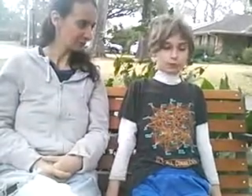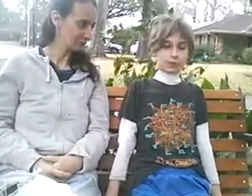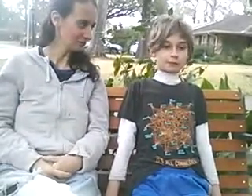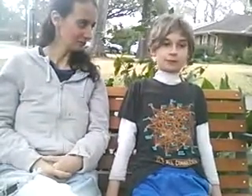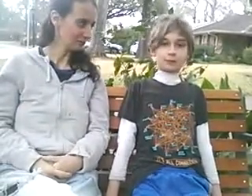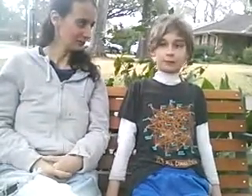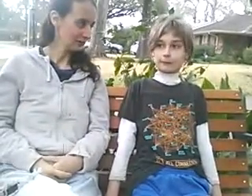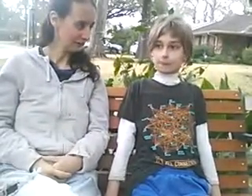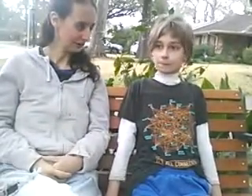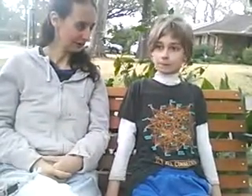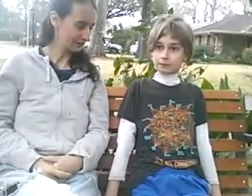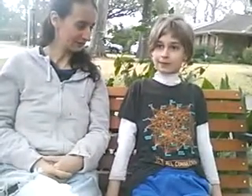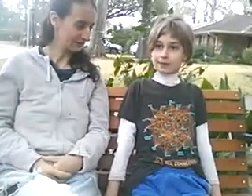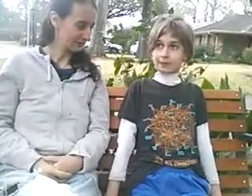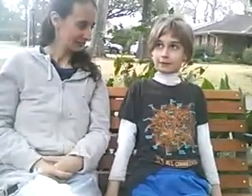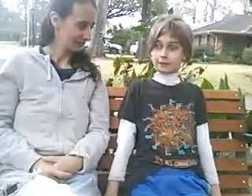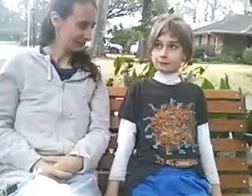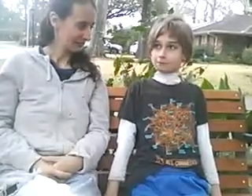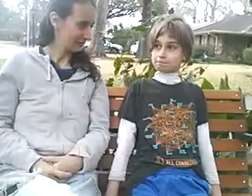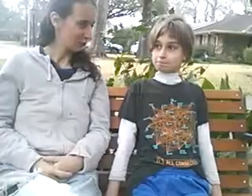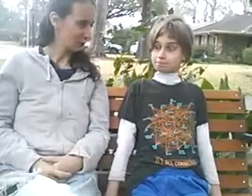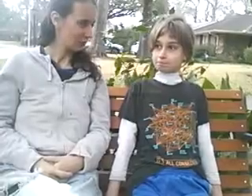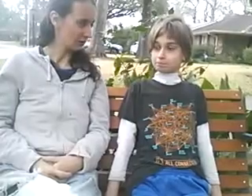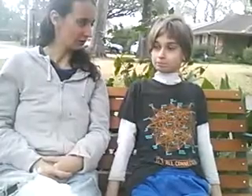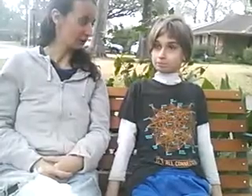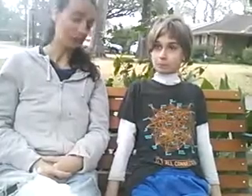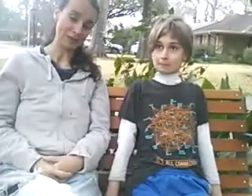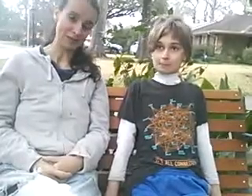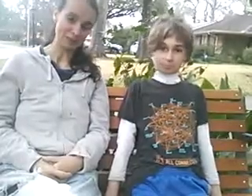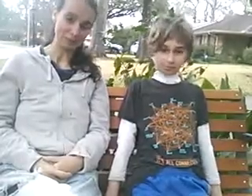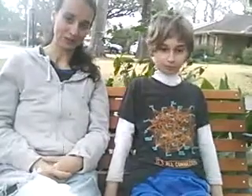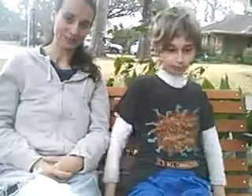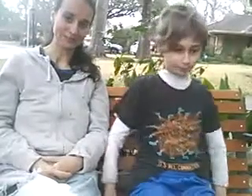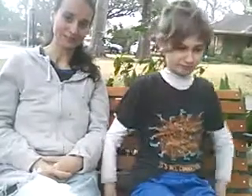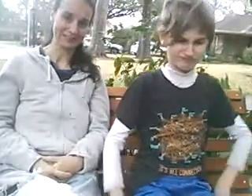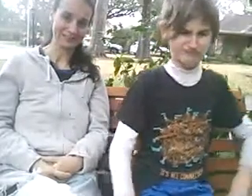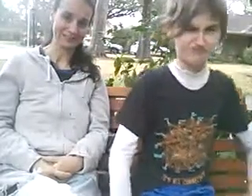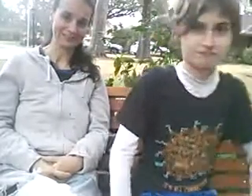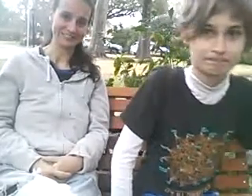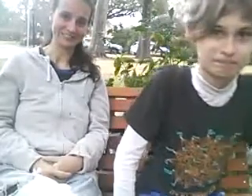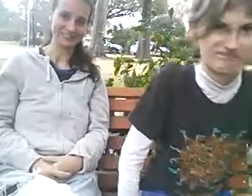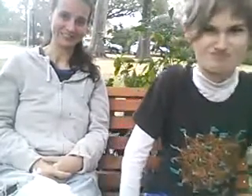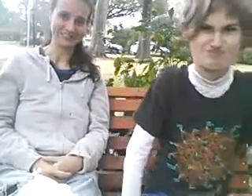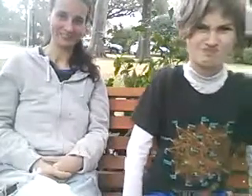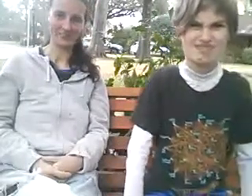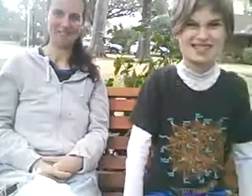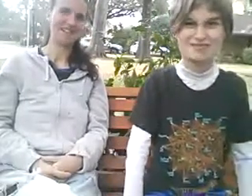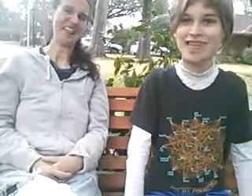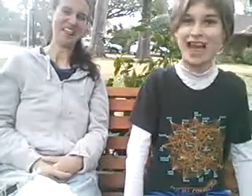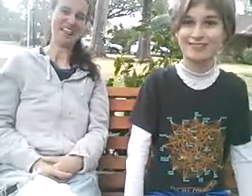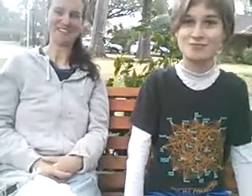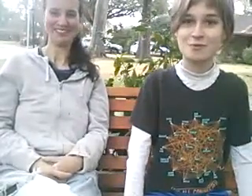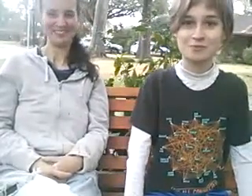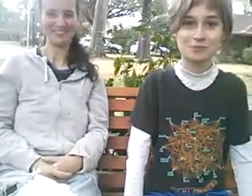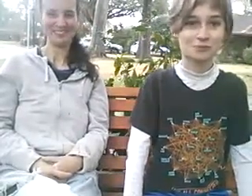Informia. Right. And informal, and their facial expressions, like just a second ago, he was going like that. It was